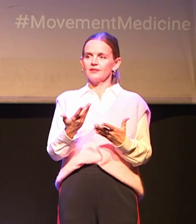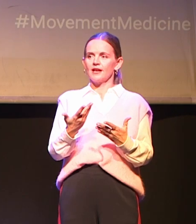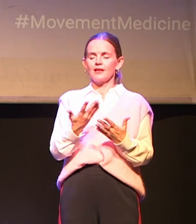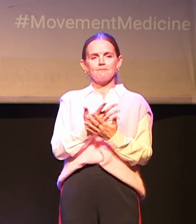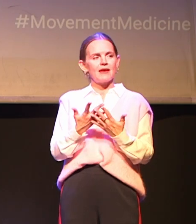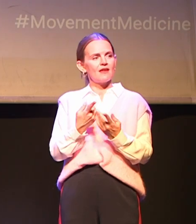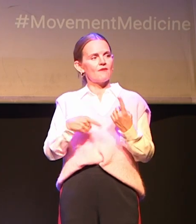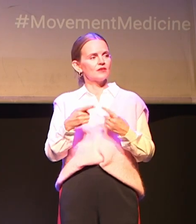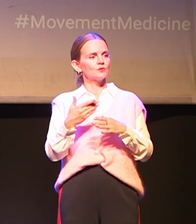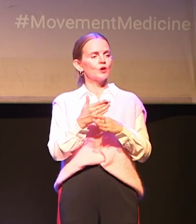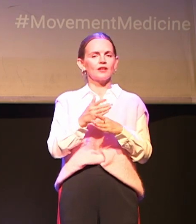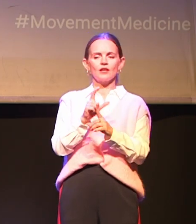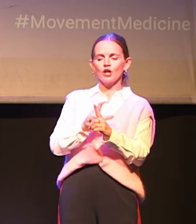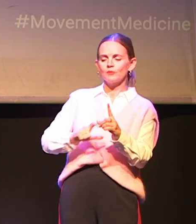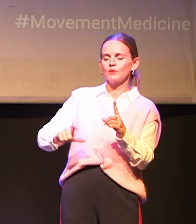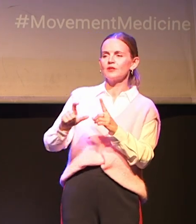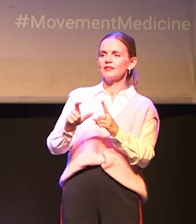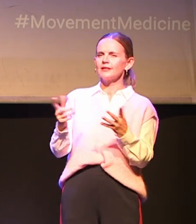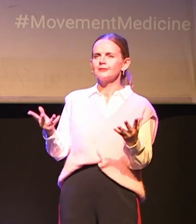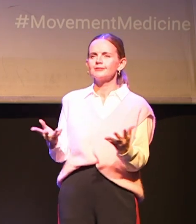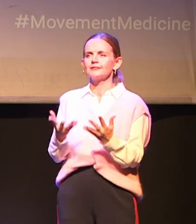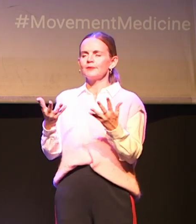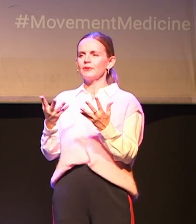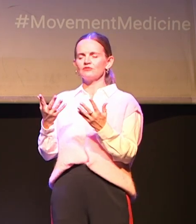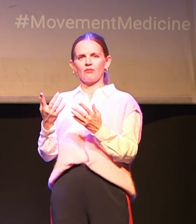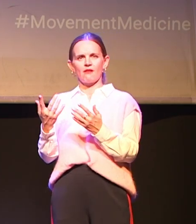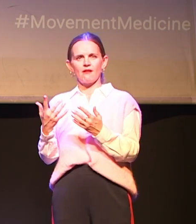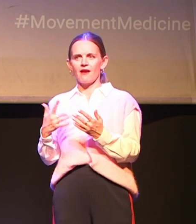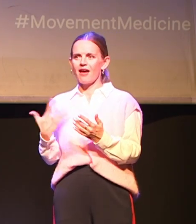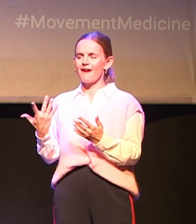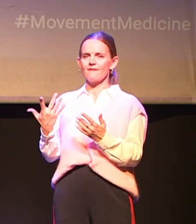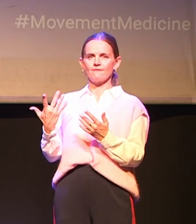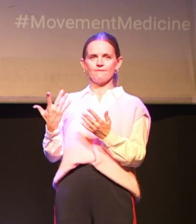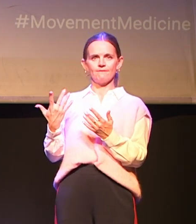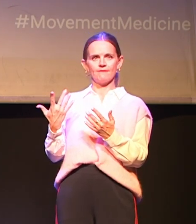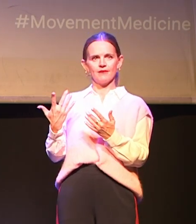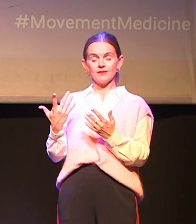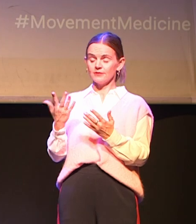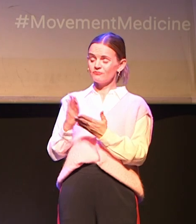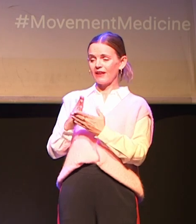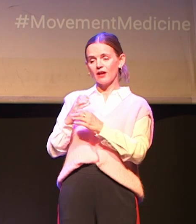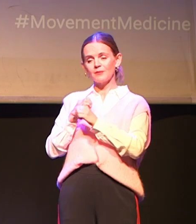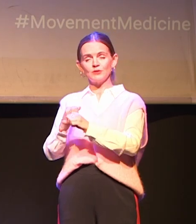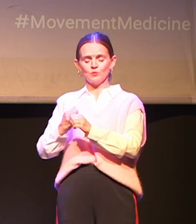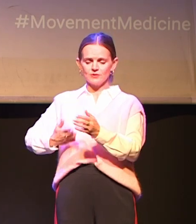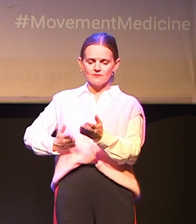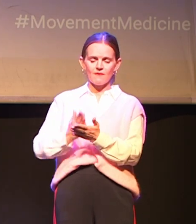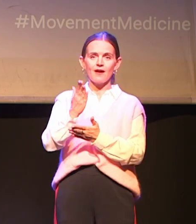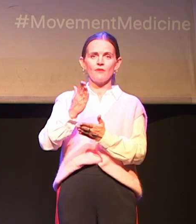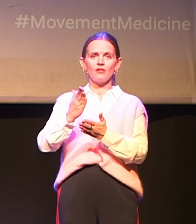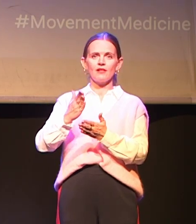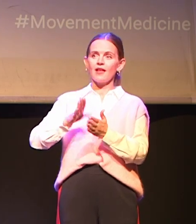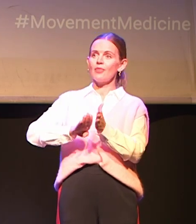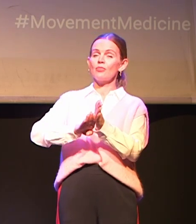community healers, keeping each other alive in roles that is really in deep commitment to our survival and also our thriving.